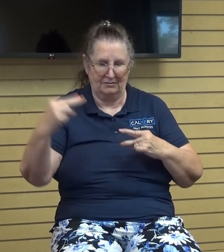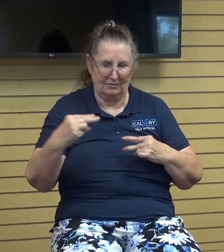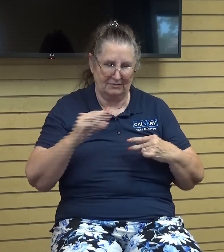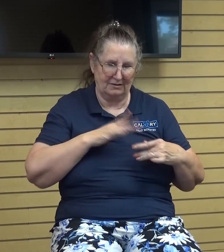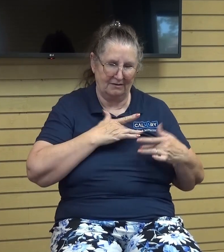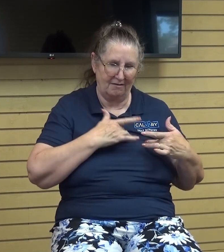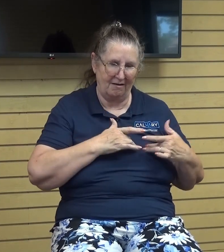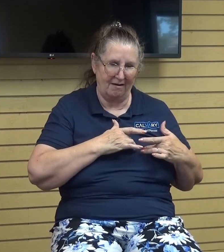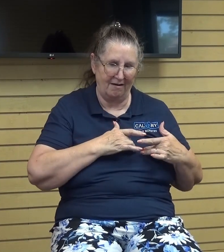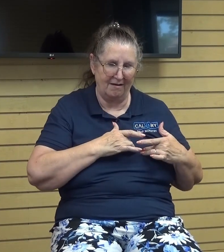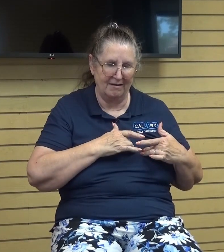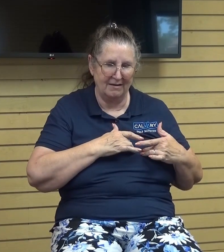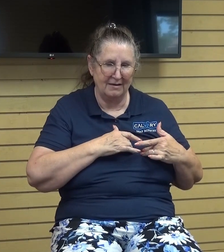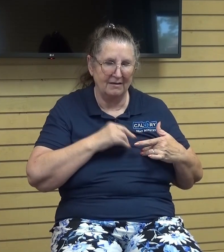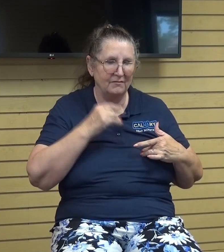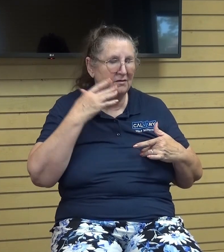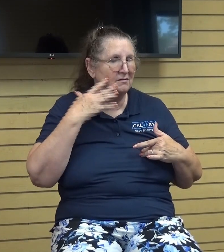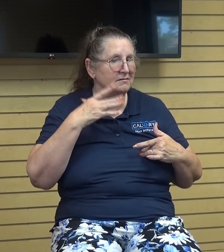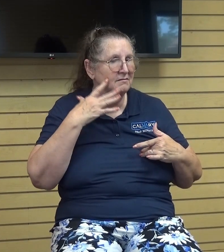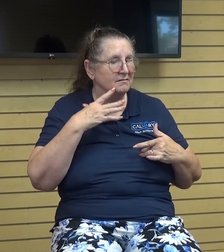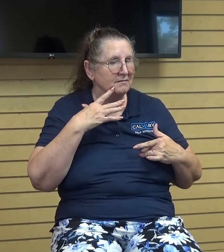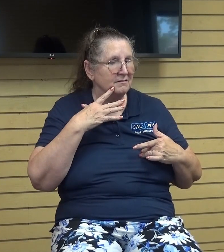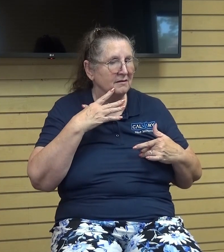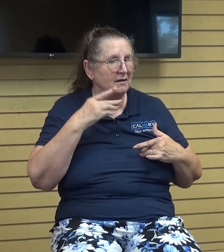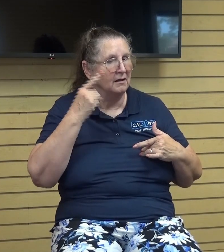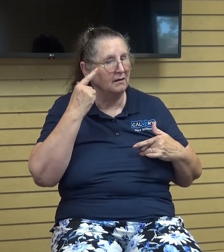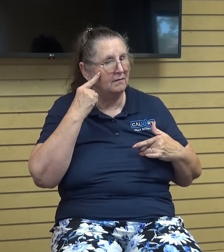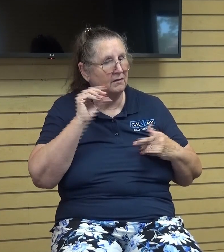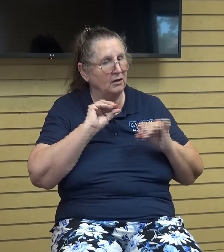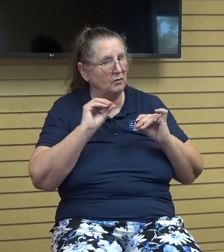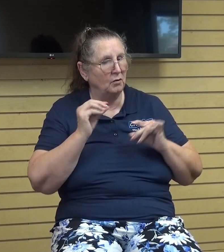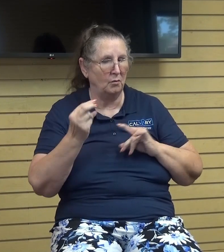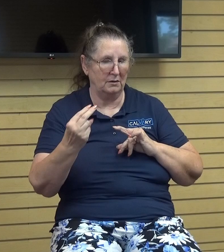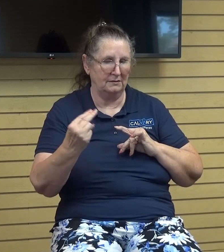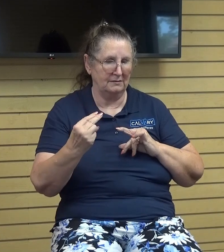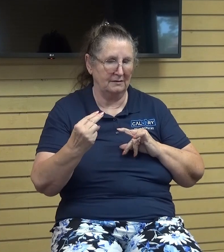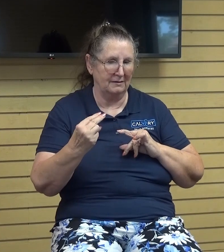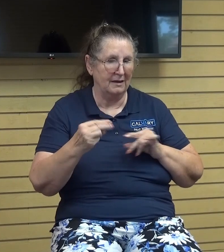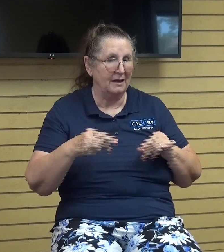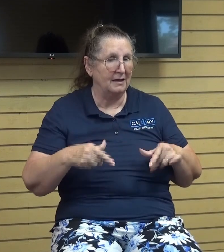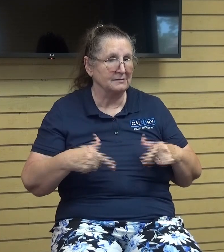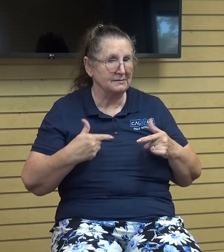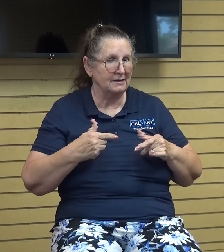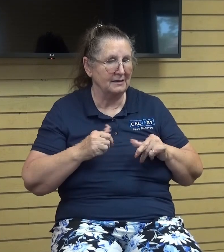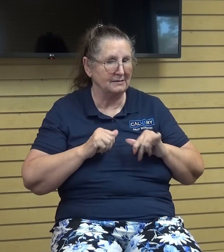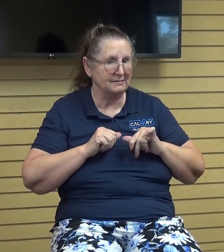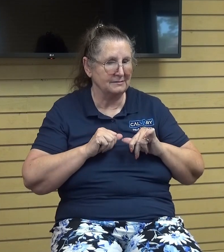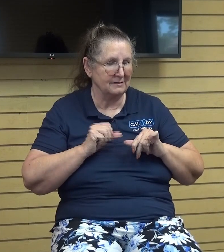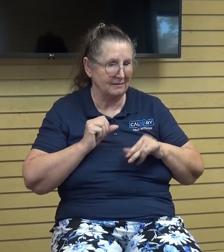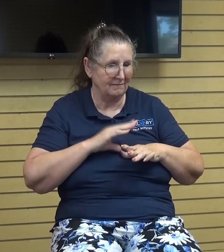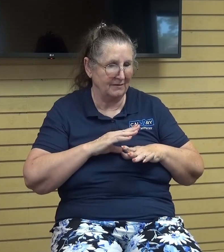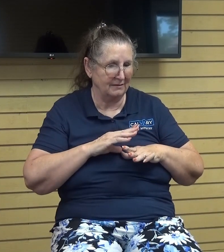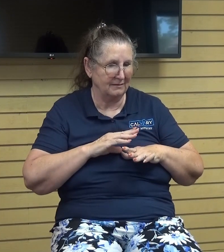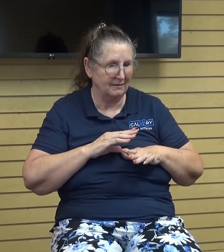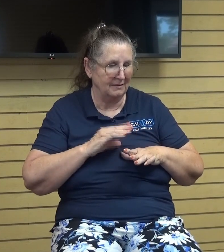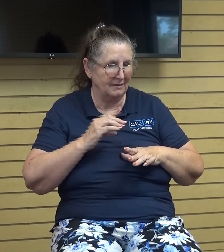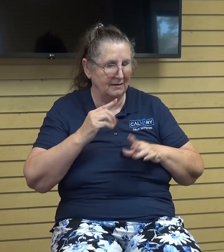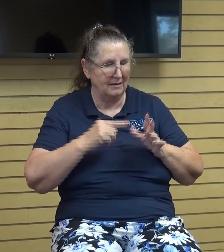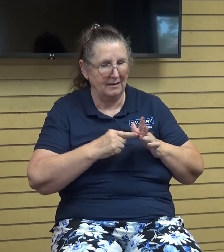and indulge the flesh, when you think no one is looking, it has a lasting effect. The enemy will jump on you, and everywhere you look, that